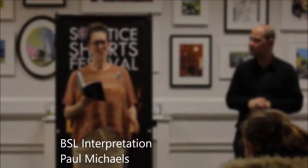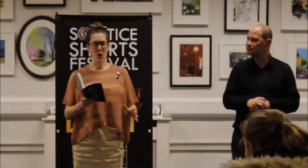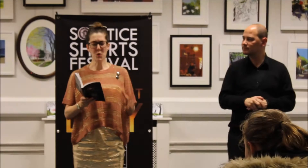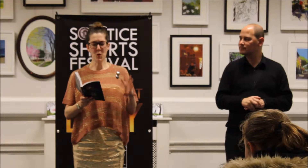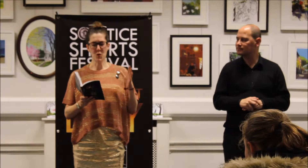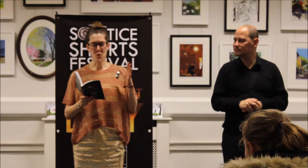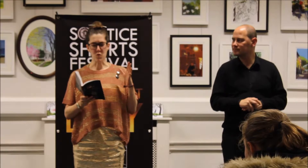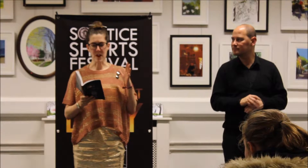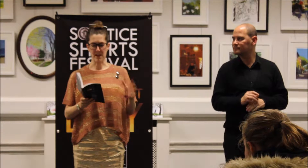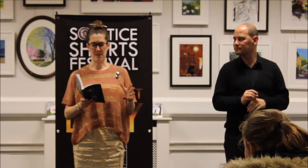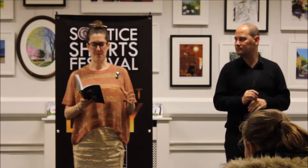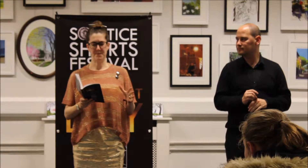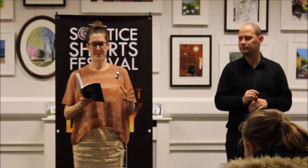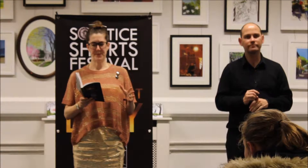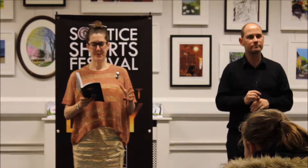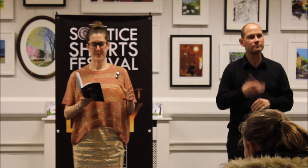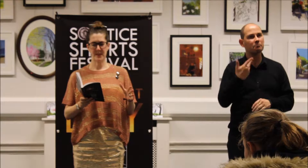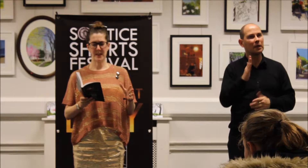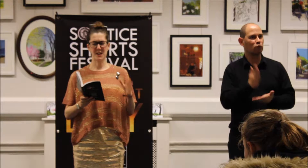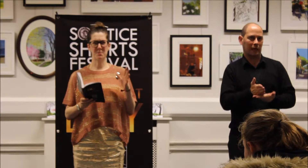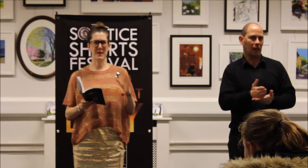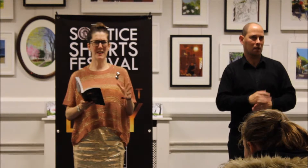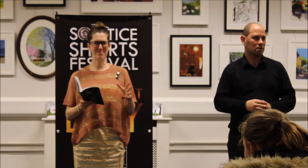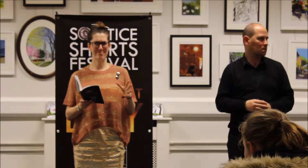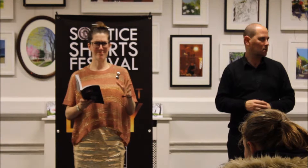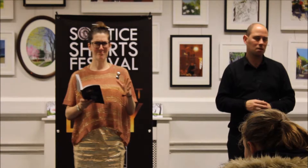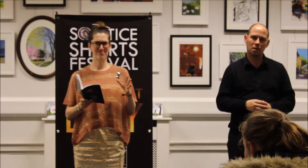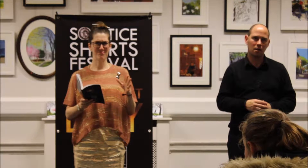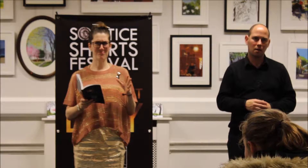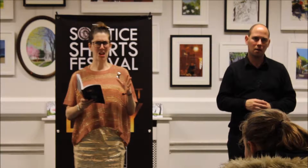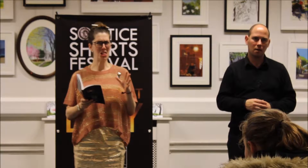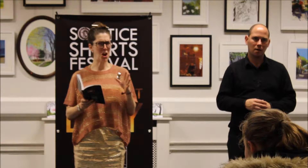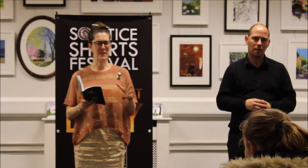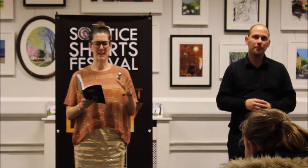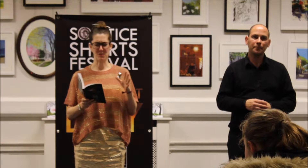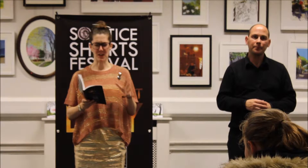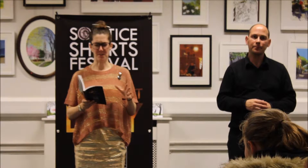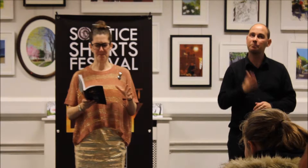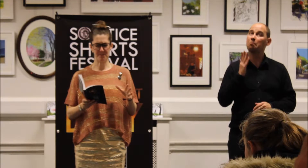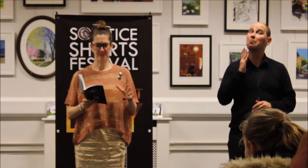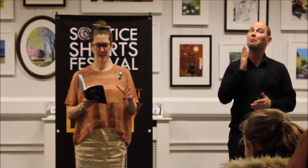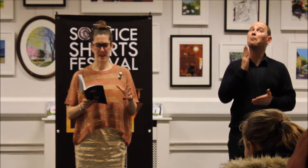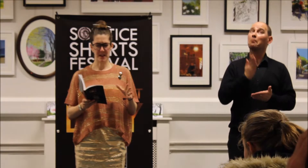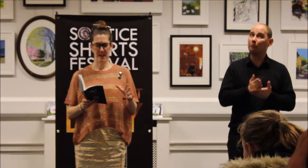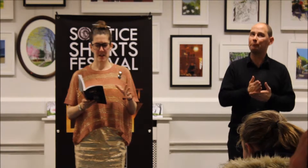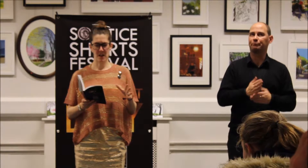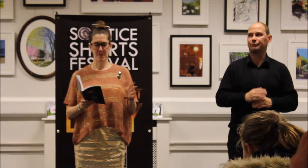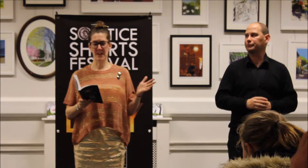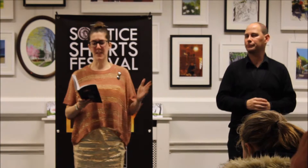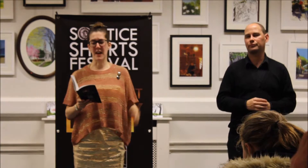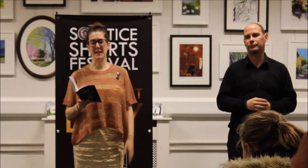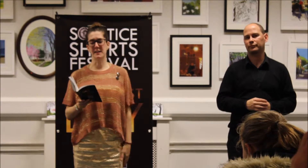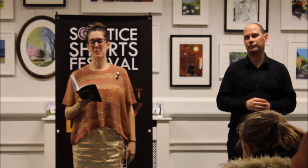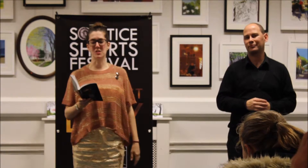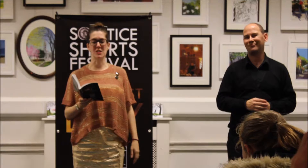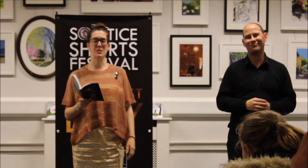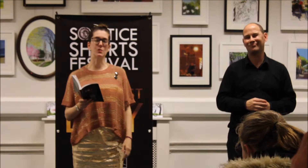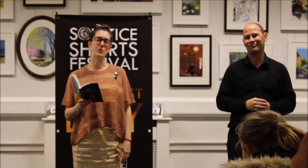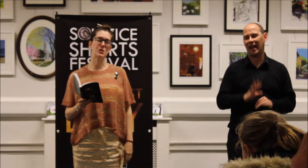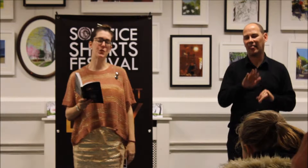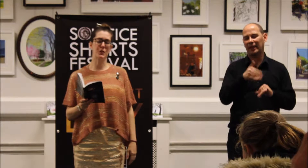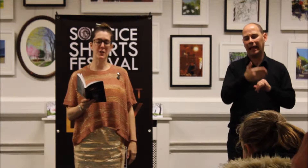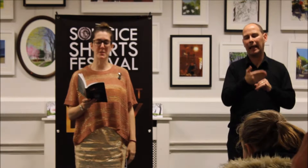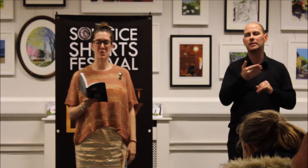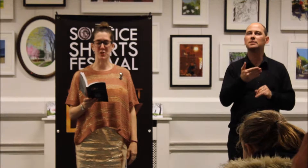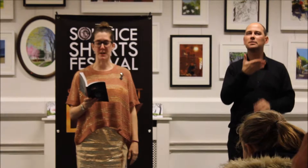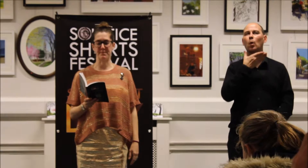It had been so real. It had been alarmingly real. But in the end, it was just a